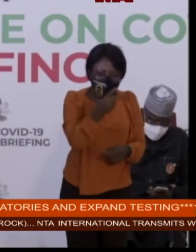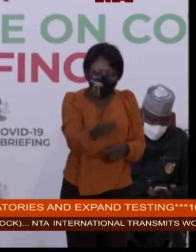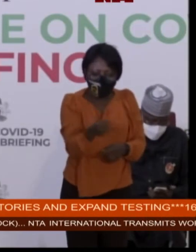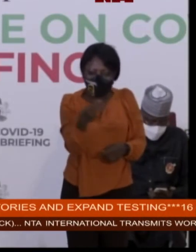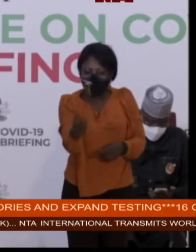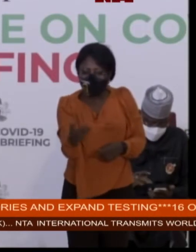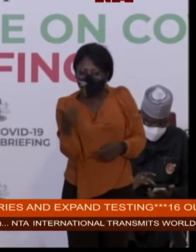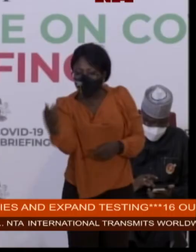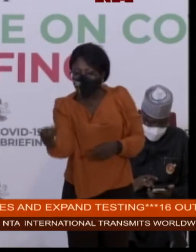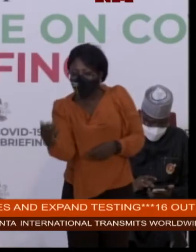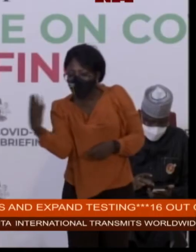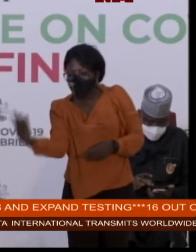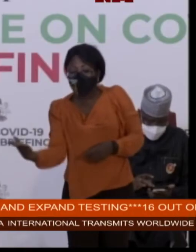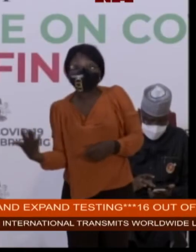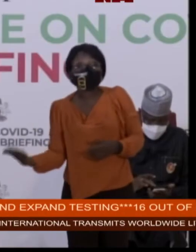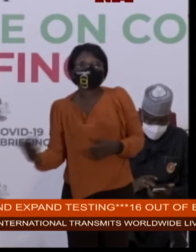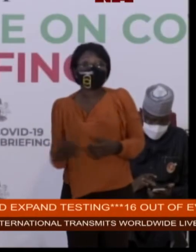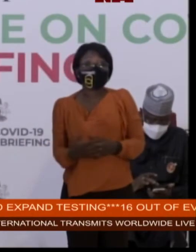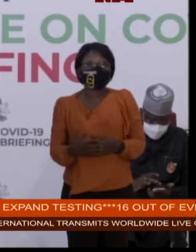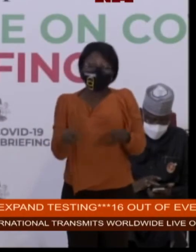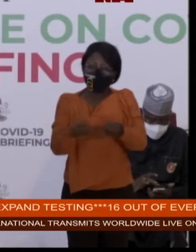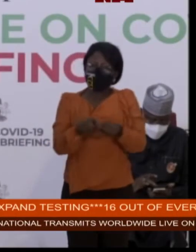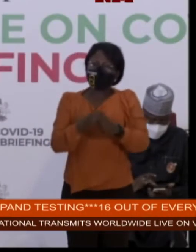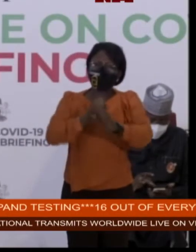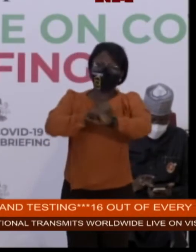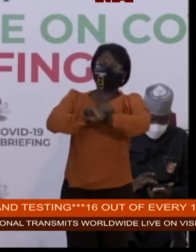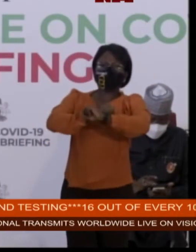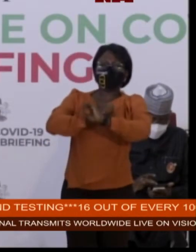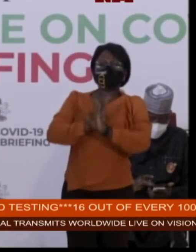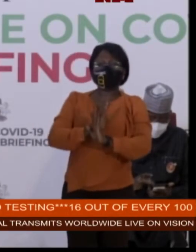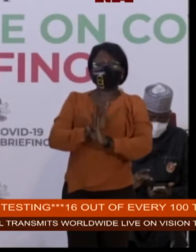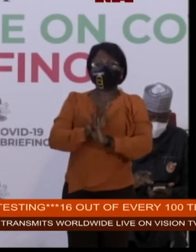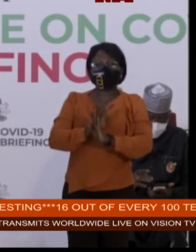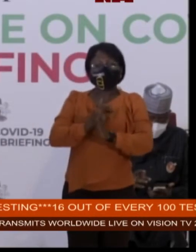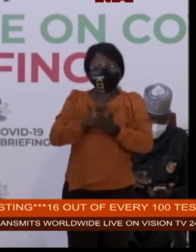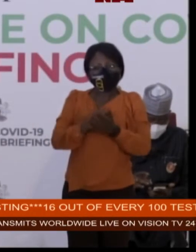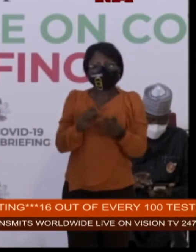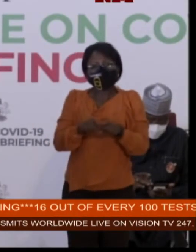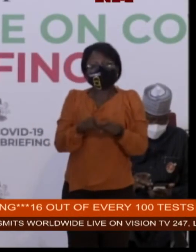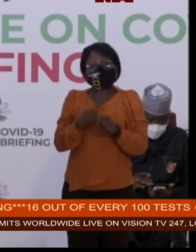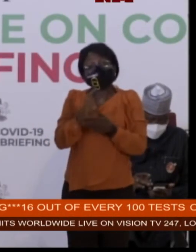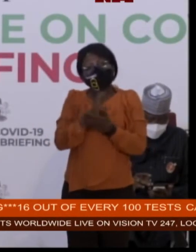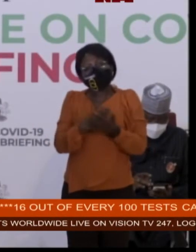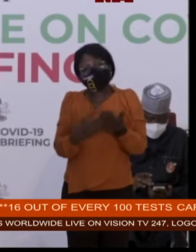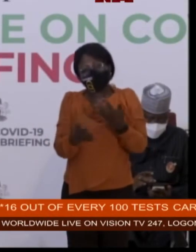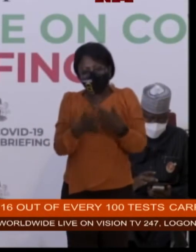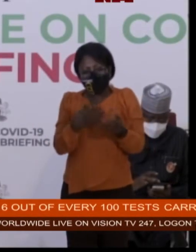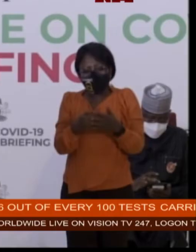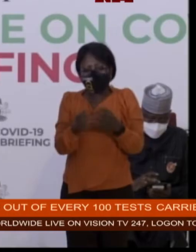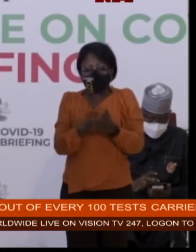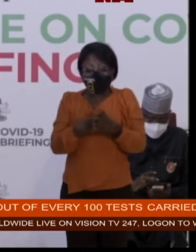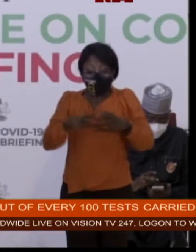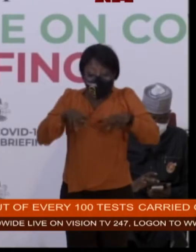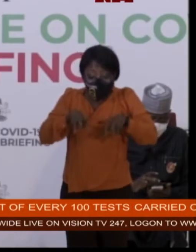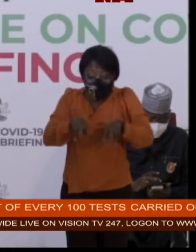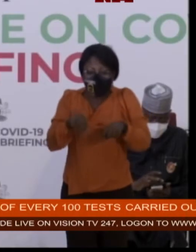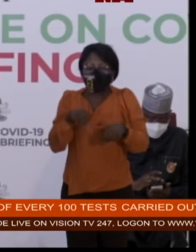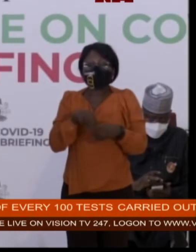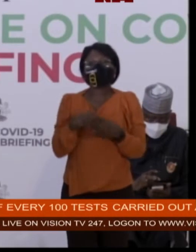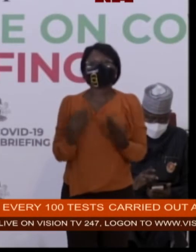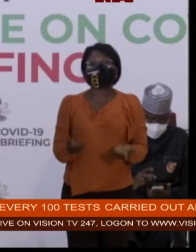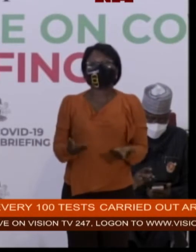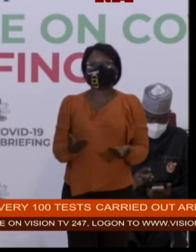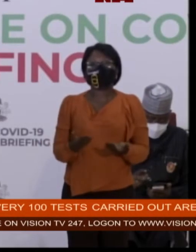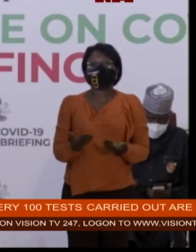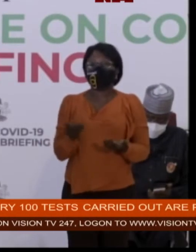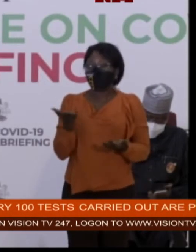of safety and efficacy, these are some of the issues that NAFDAC will also have to look into. Yes, there have been